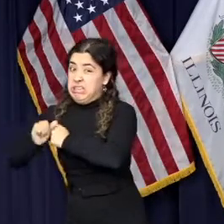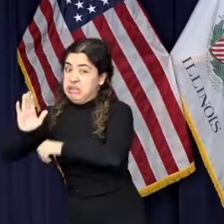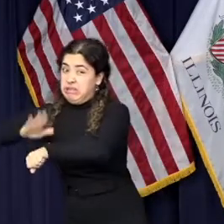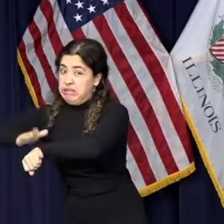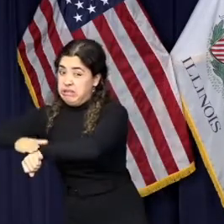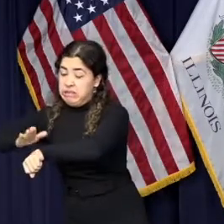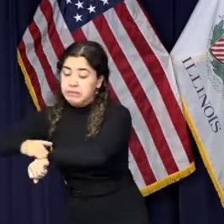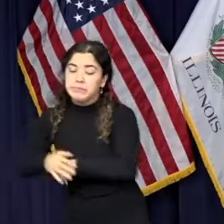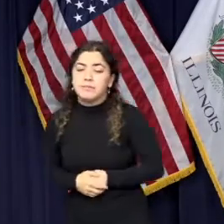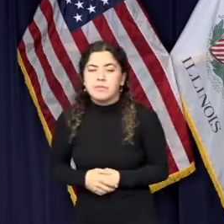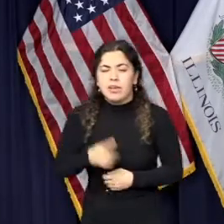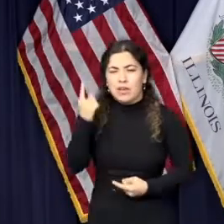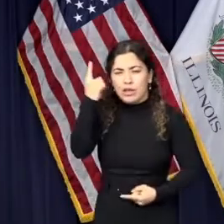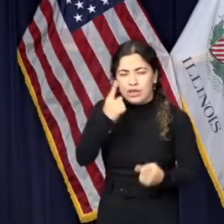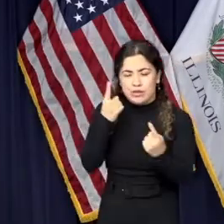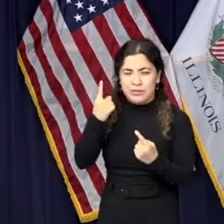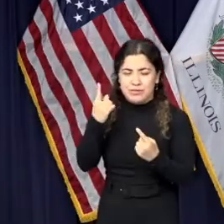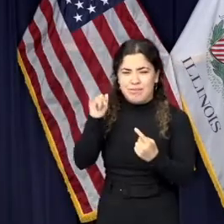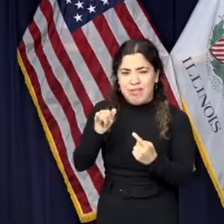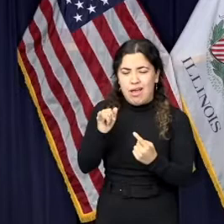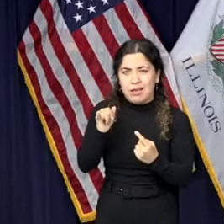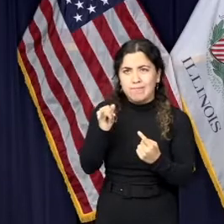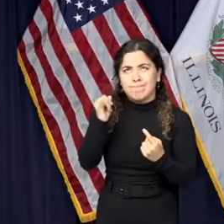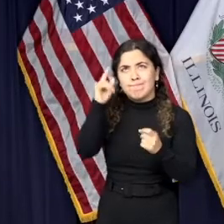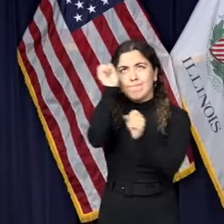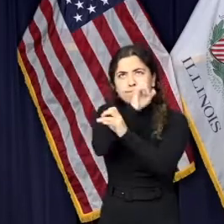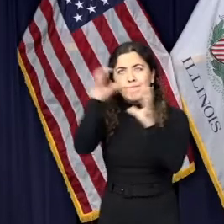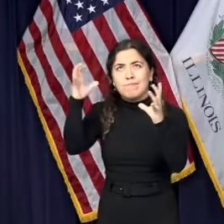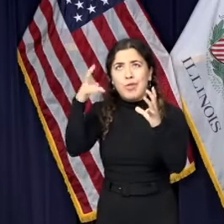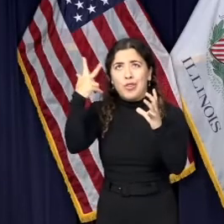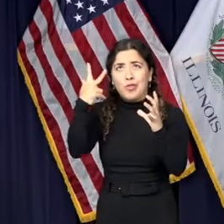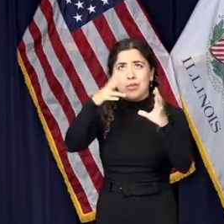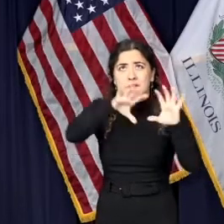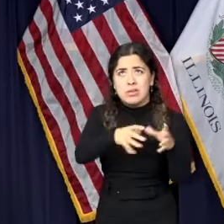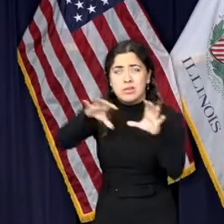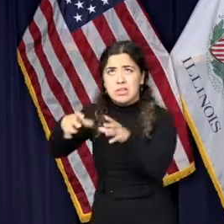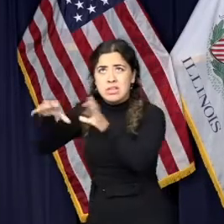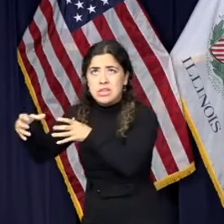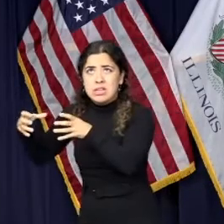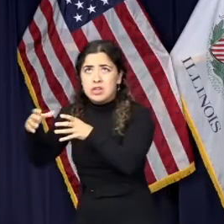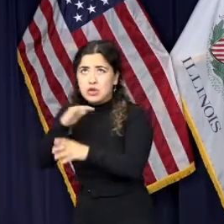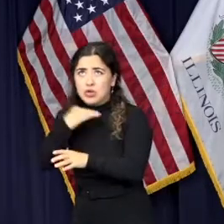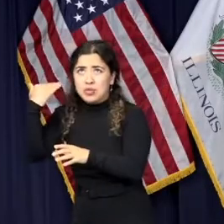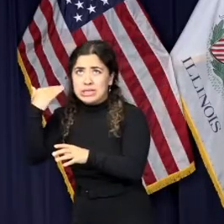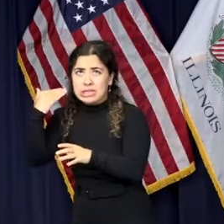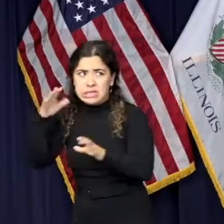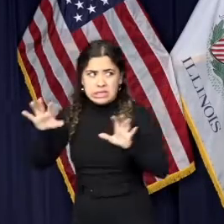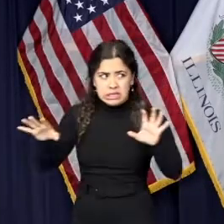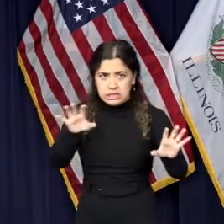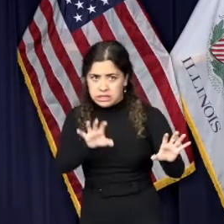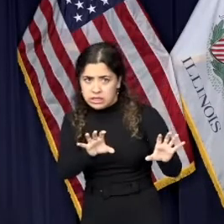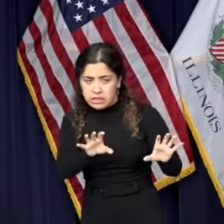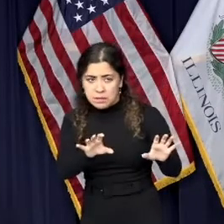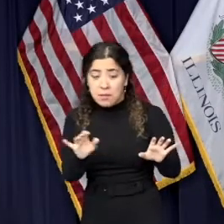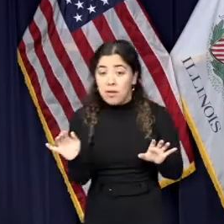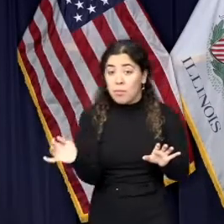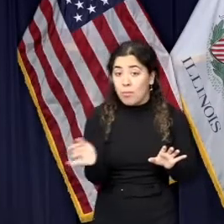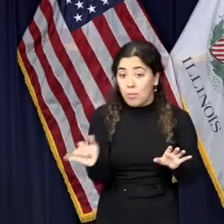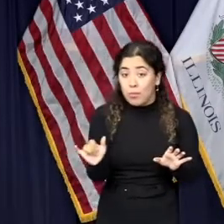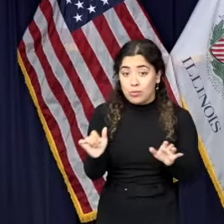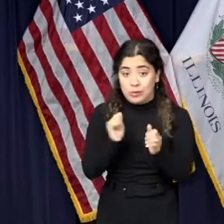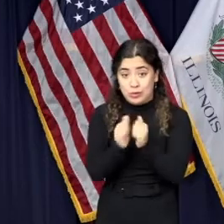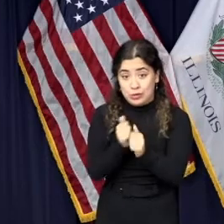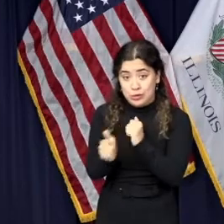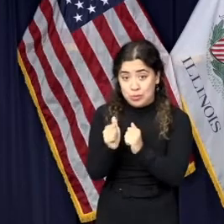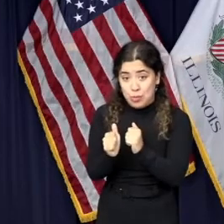grid: three risk levels of sports and four tiers of levels of play based on current public